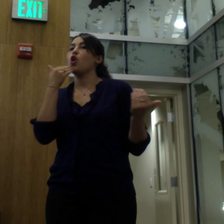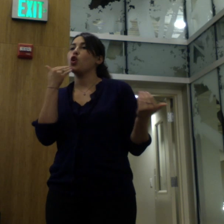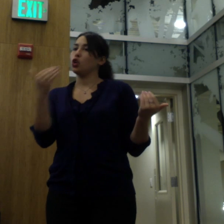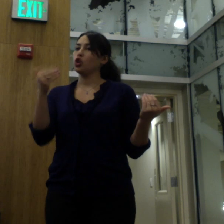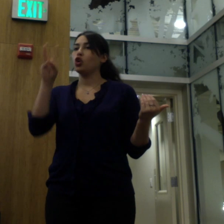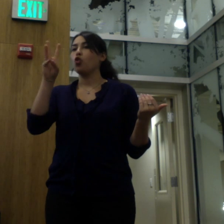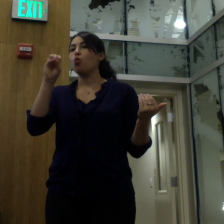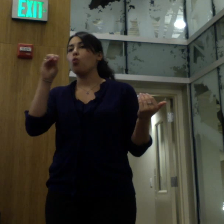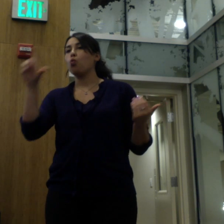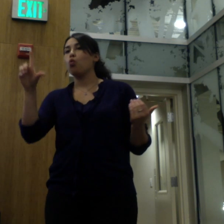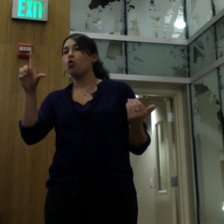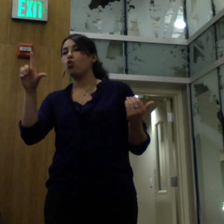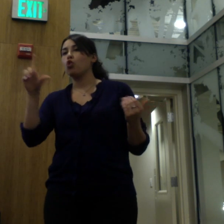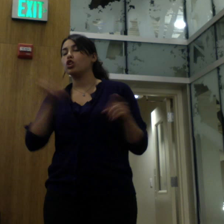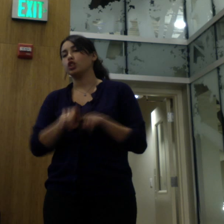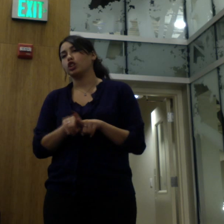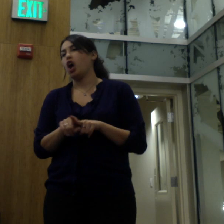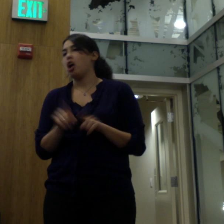need. All right.